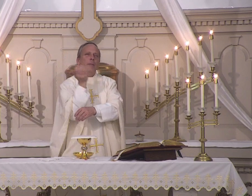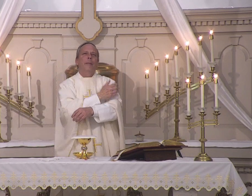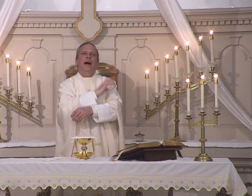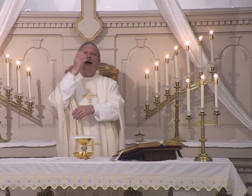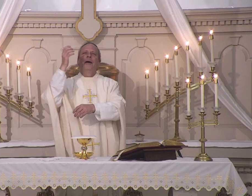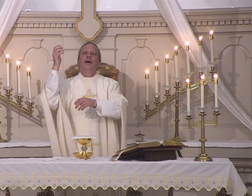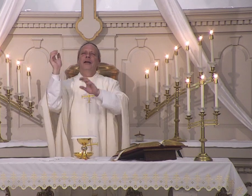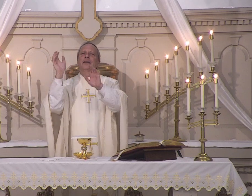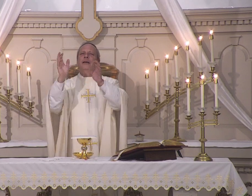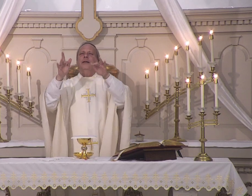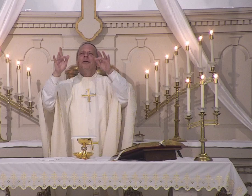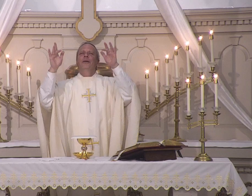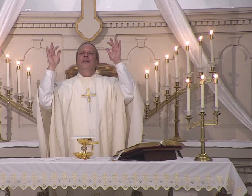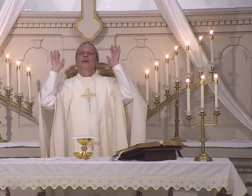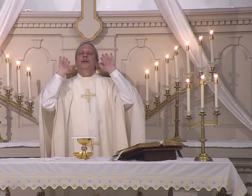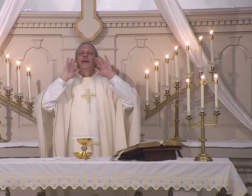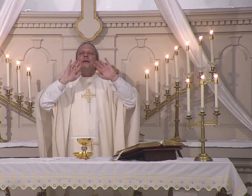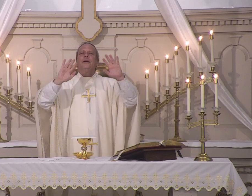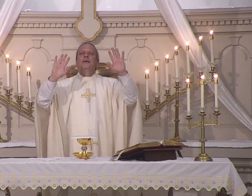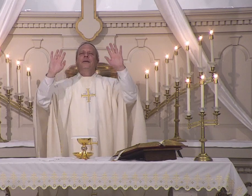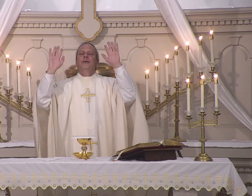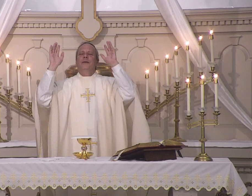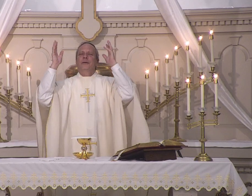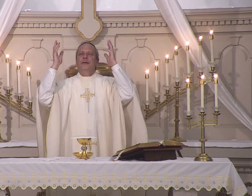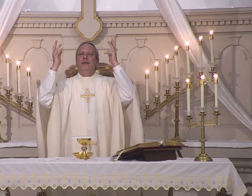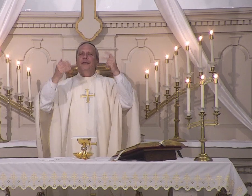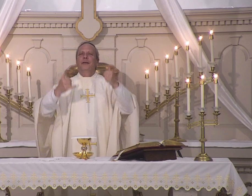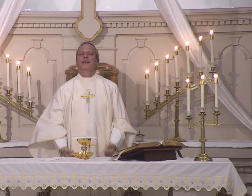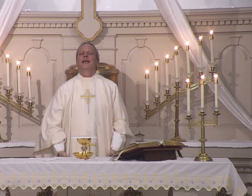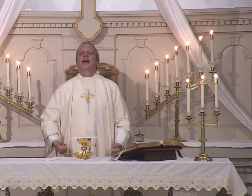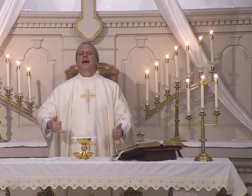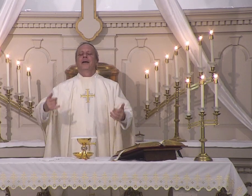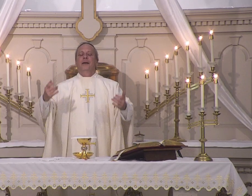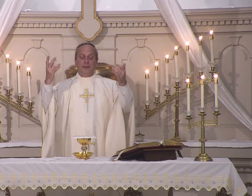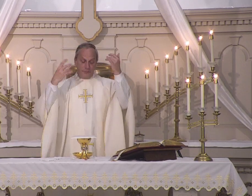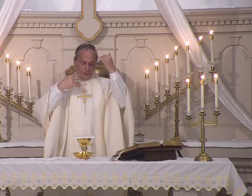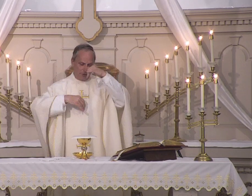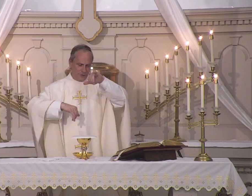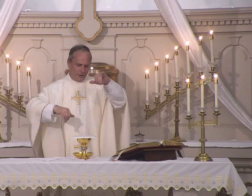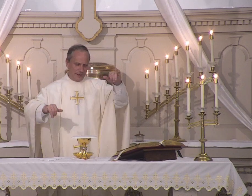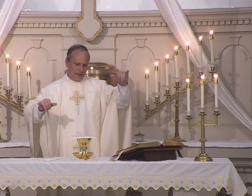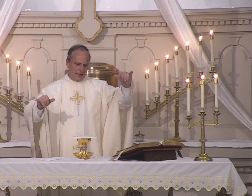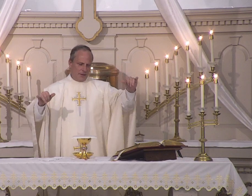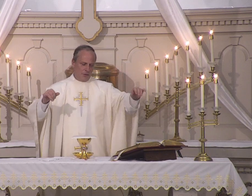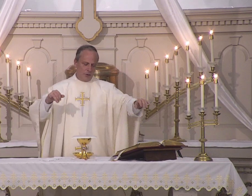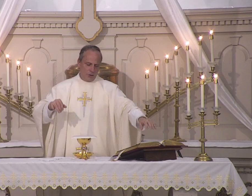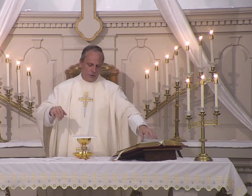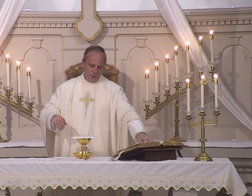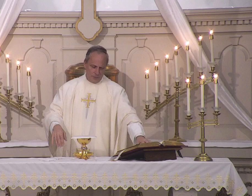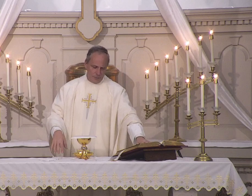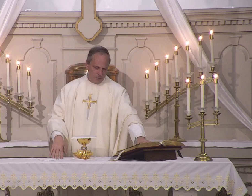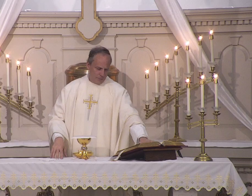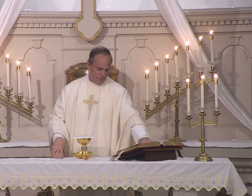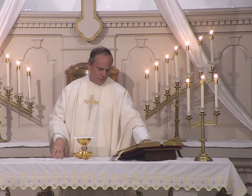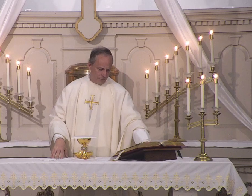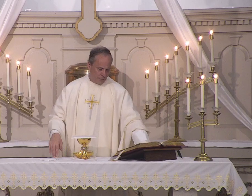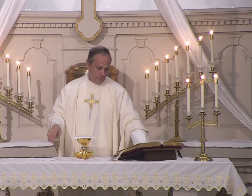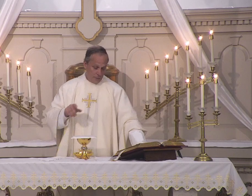the power, and the glory are yours, now and forever.